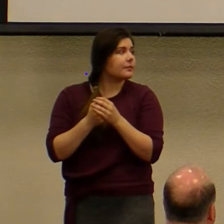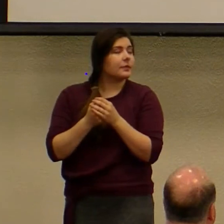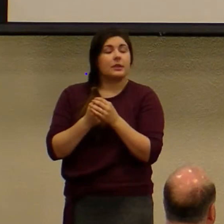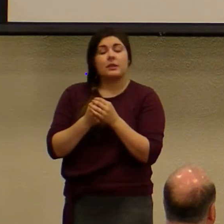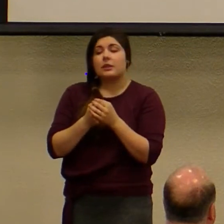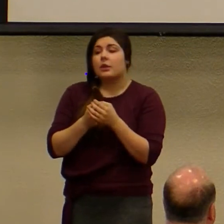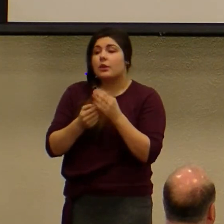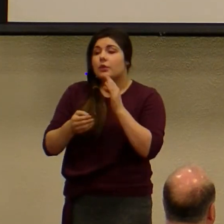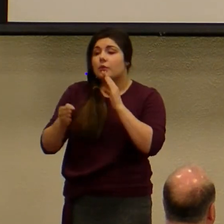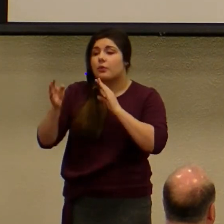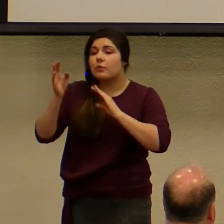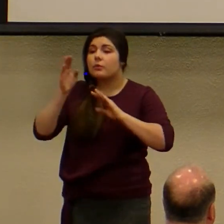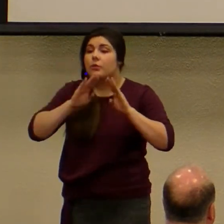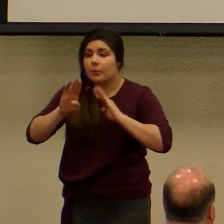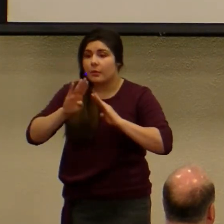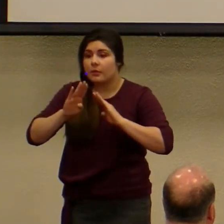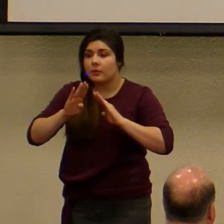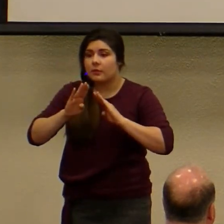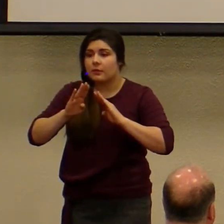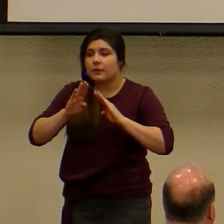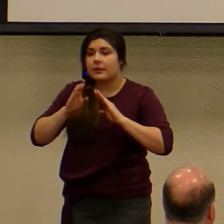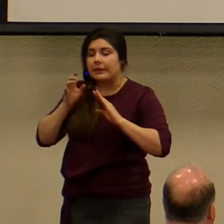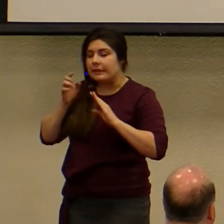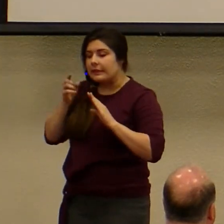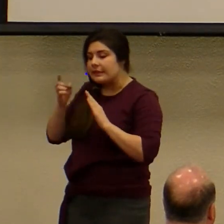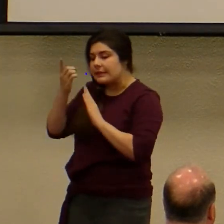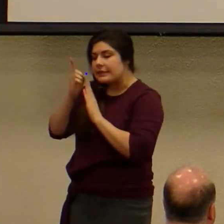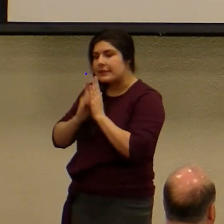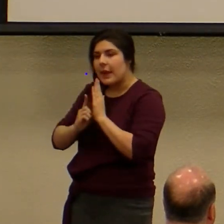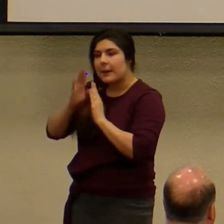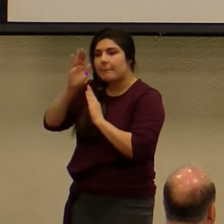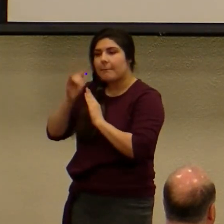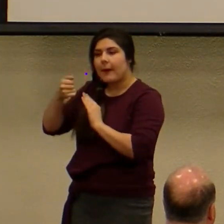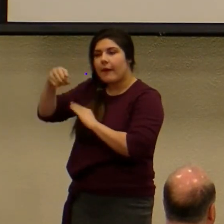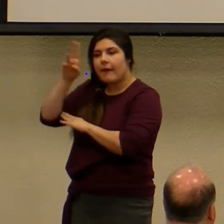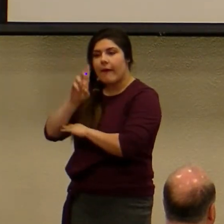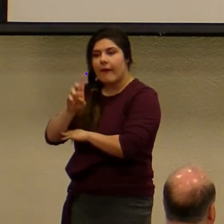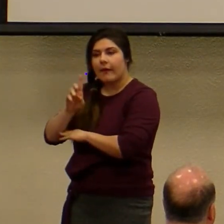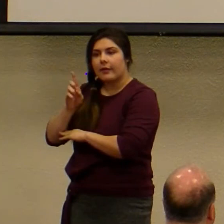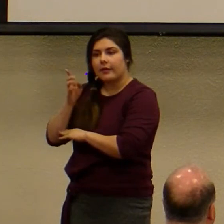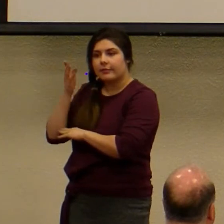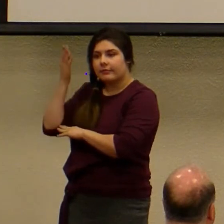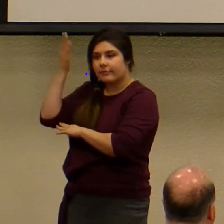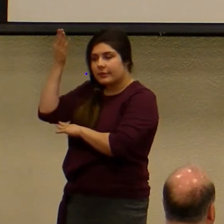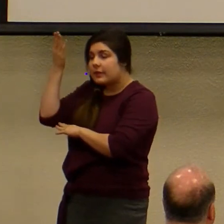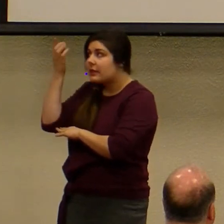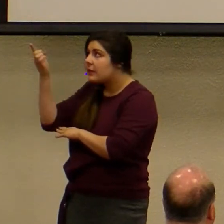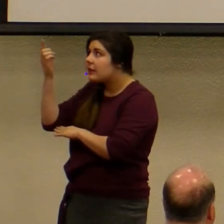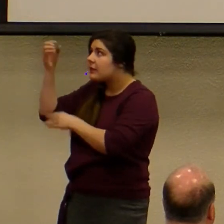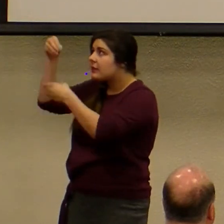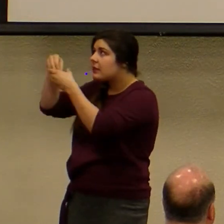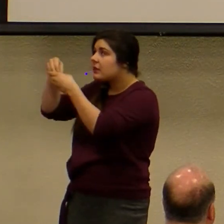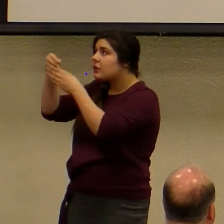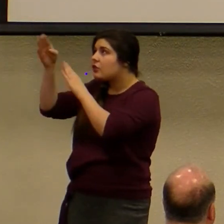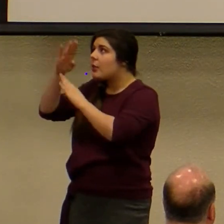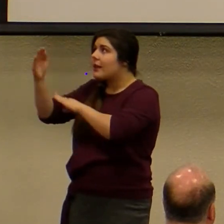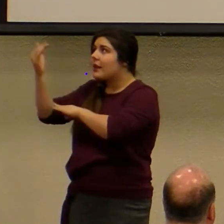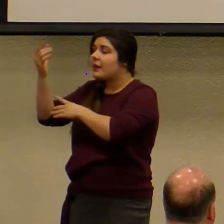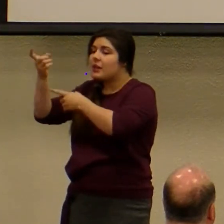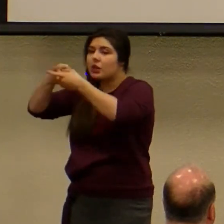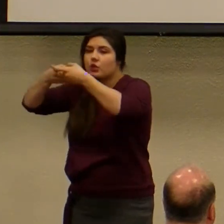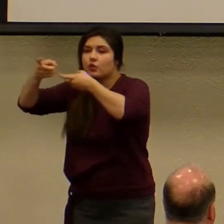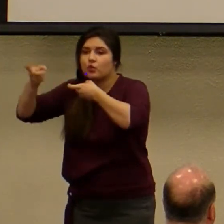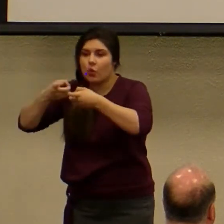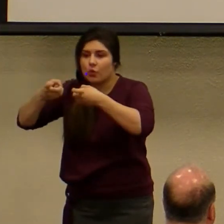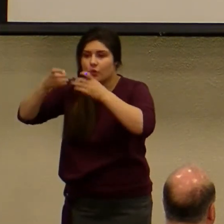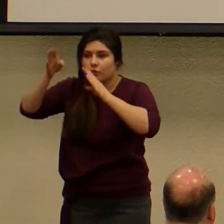that trouble is designed by God. He's in the trouble. He's in